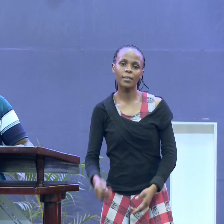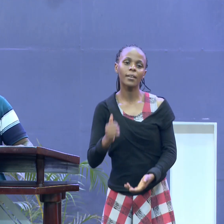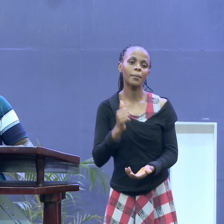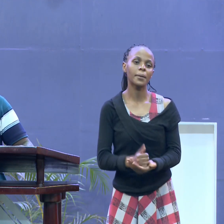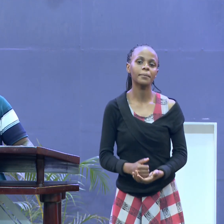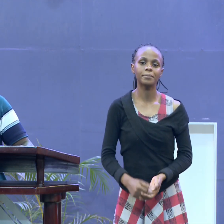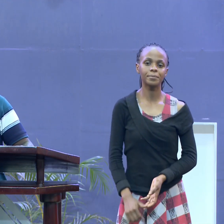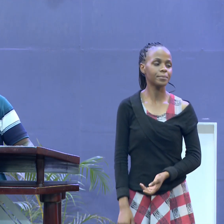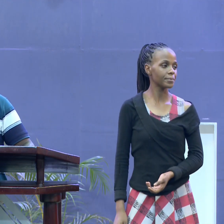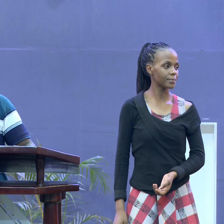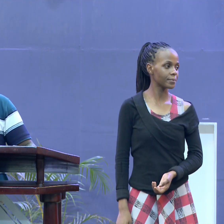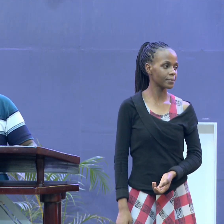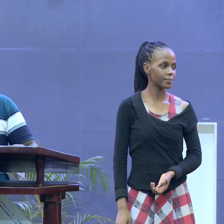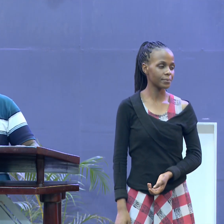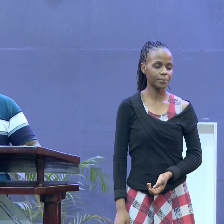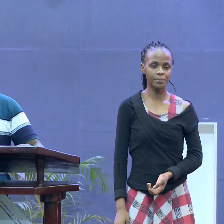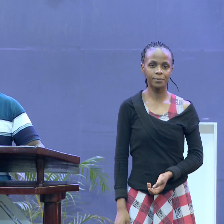Amen. Amen.